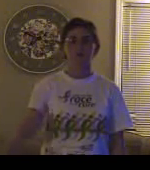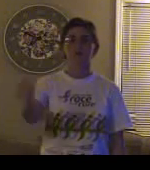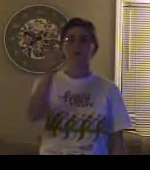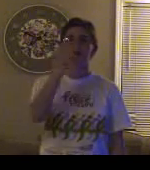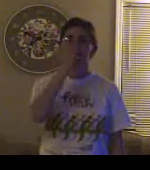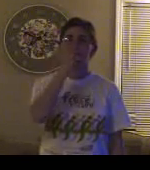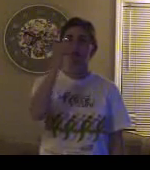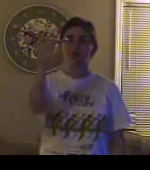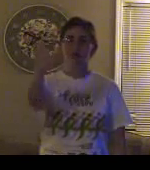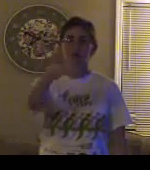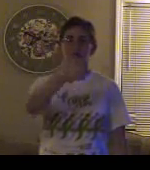It's